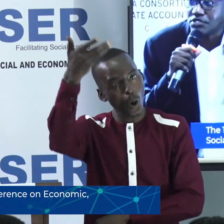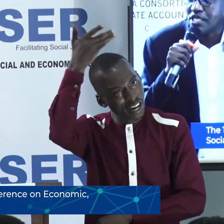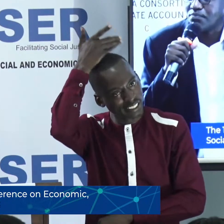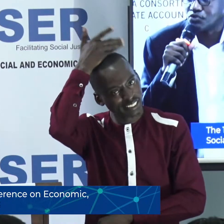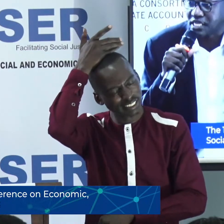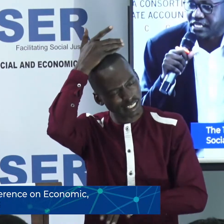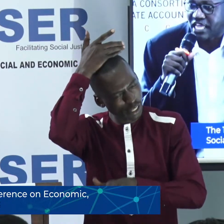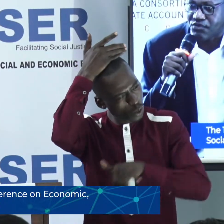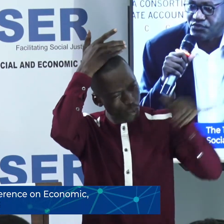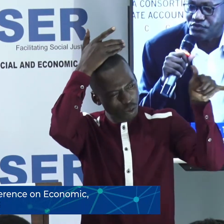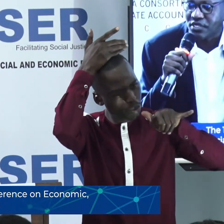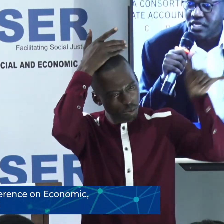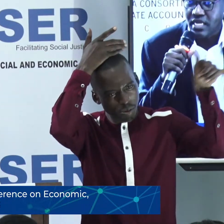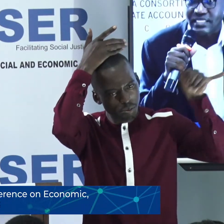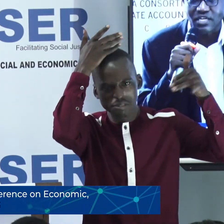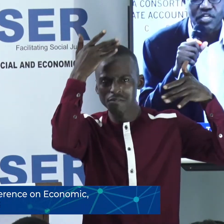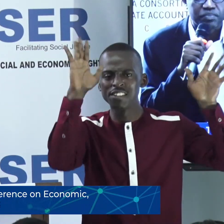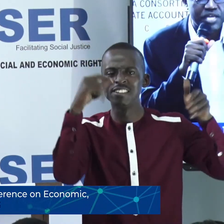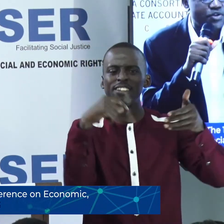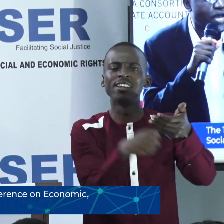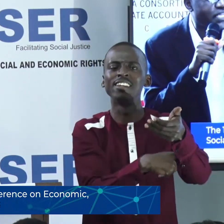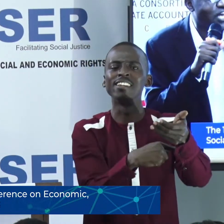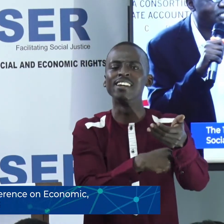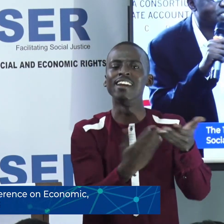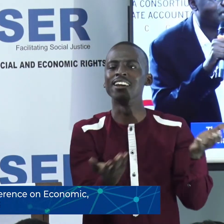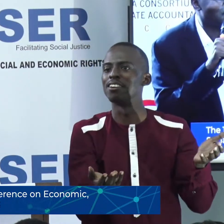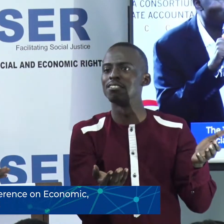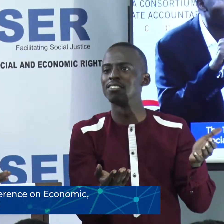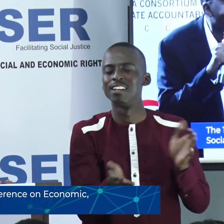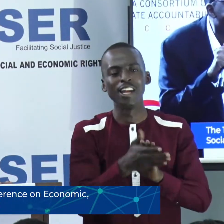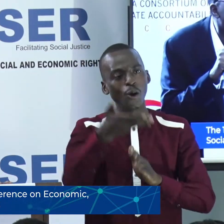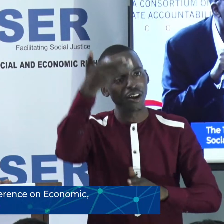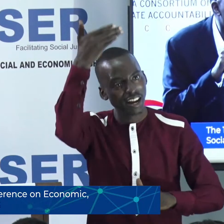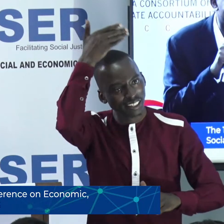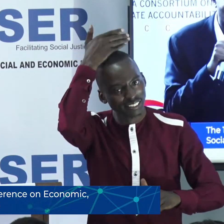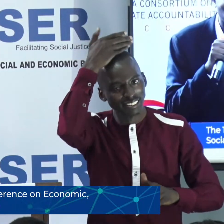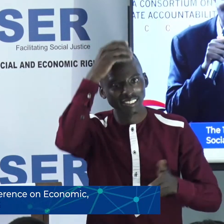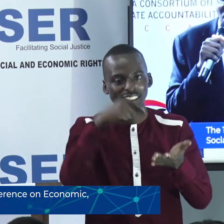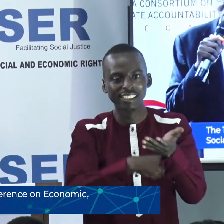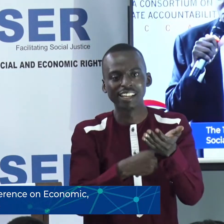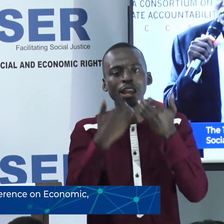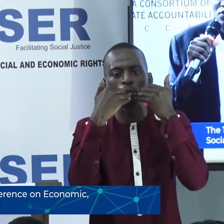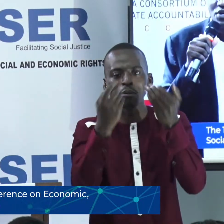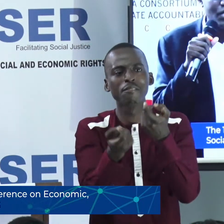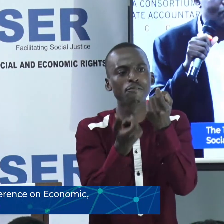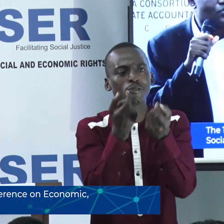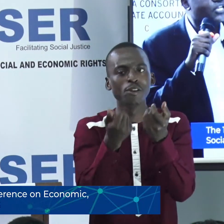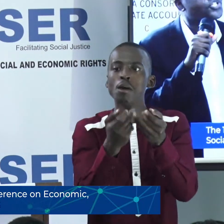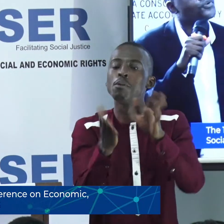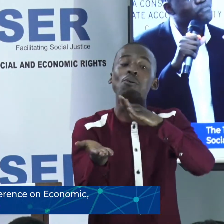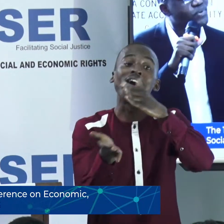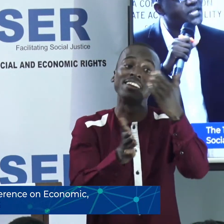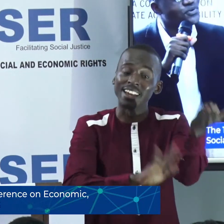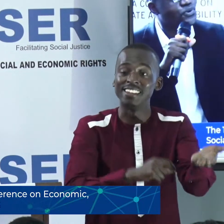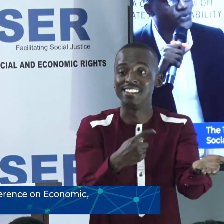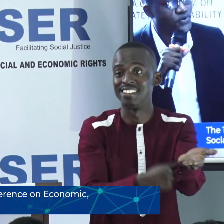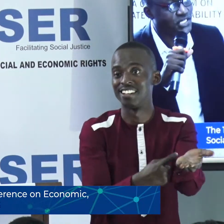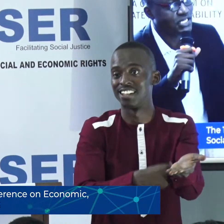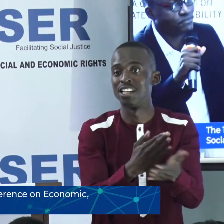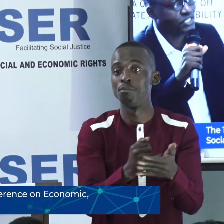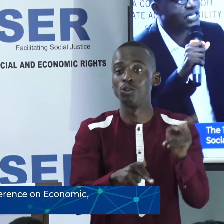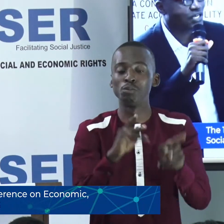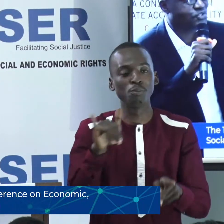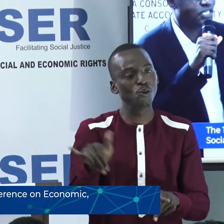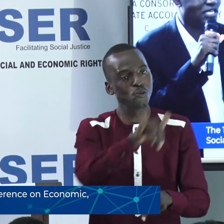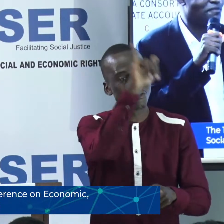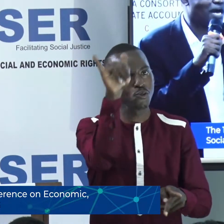not able to take care of you. And they were explaining why there was a sudden death in that hospital. So National Planning Authority,